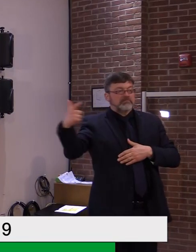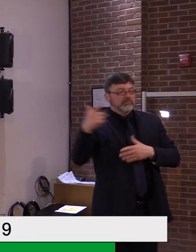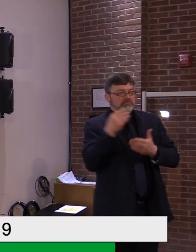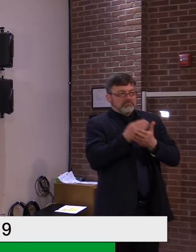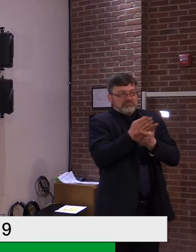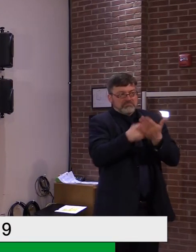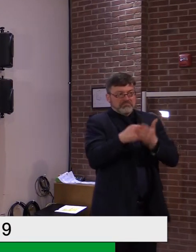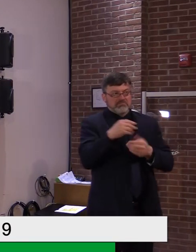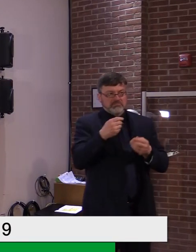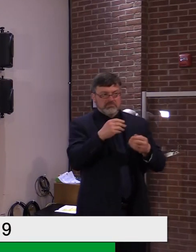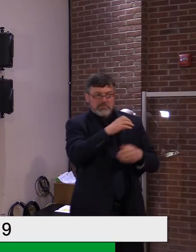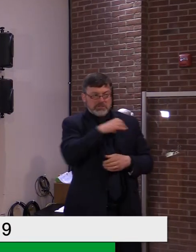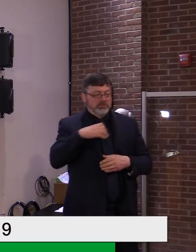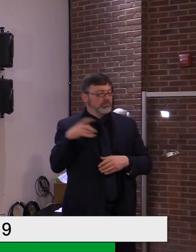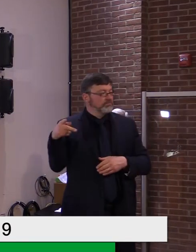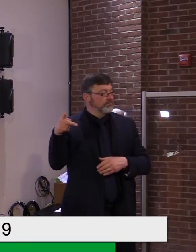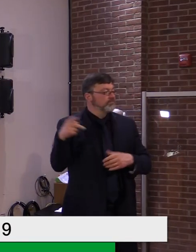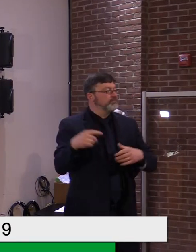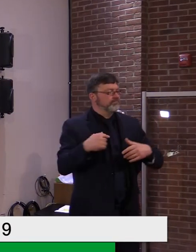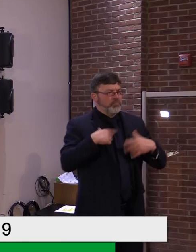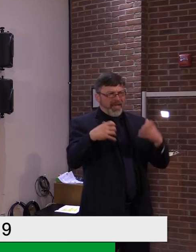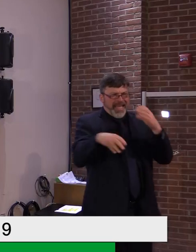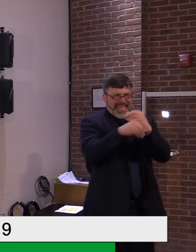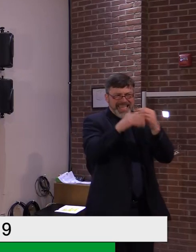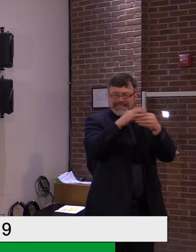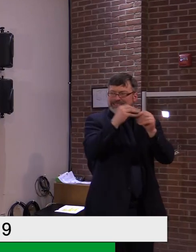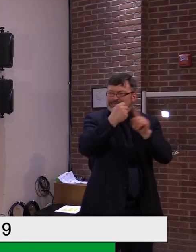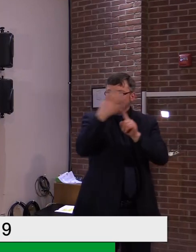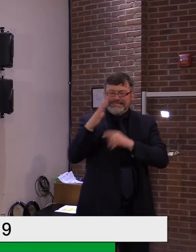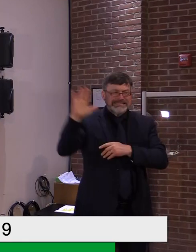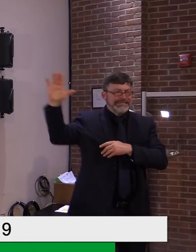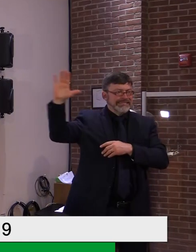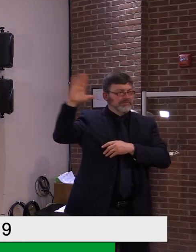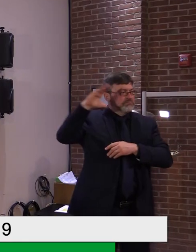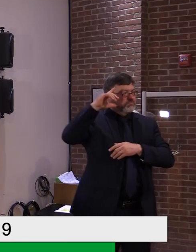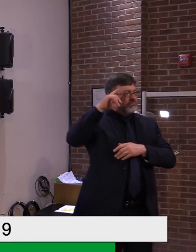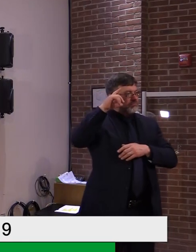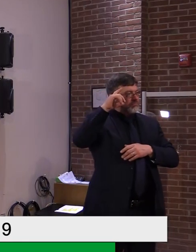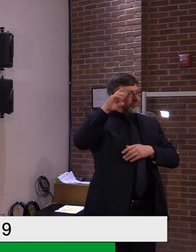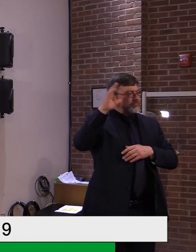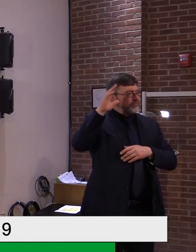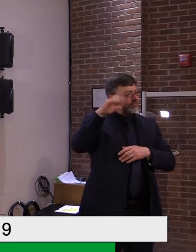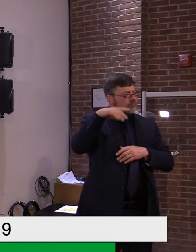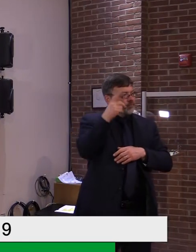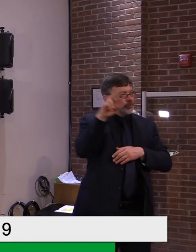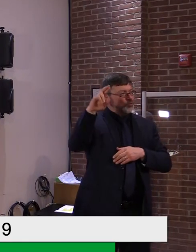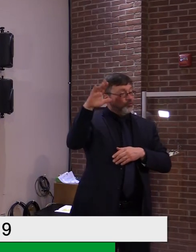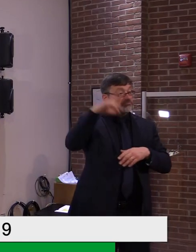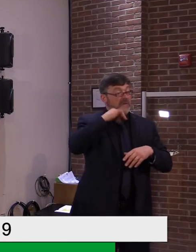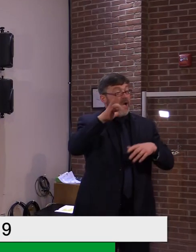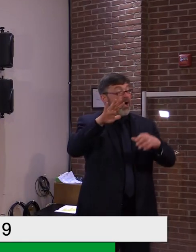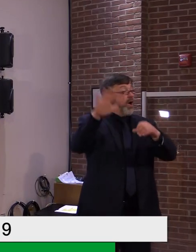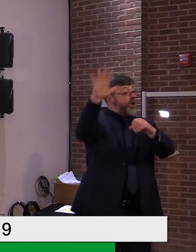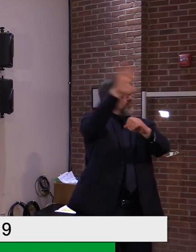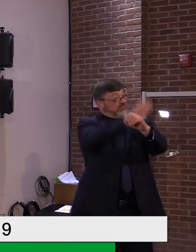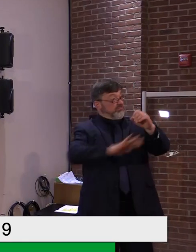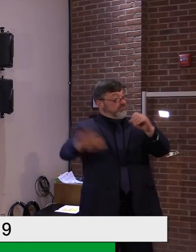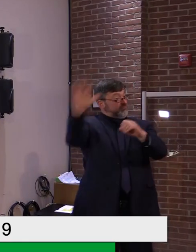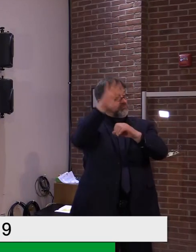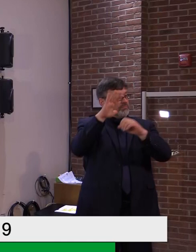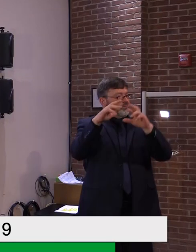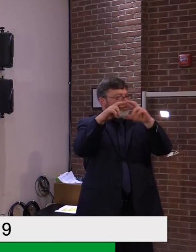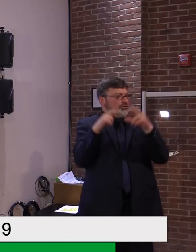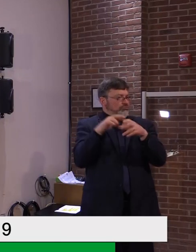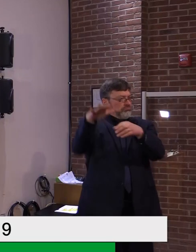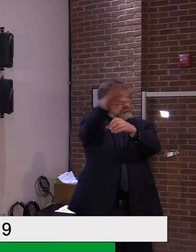So, and the only thing I'd add is, you know, when you look at the regional data, then the Midwest and the Northeast are the regions that are increasing. The